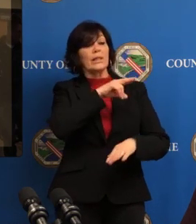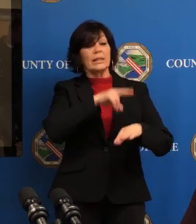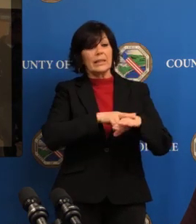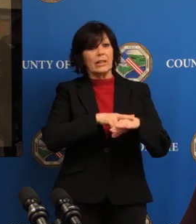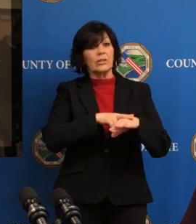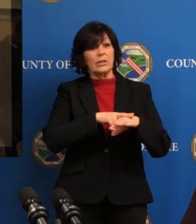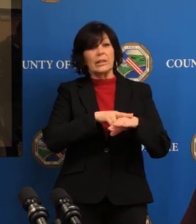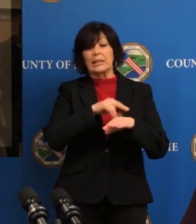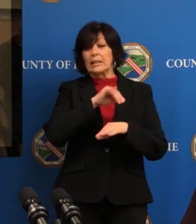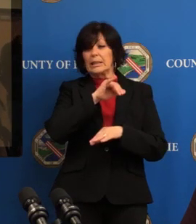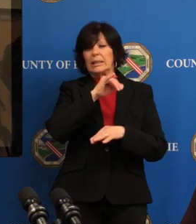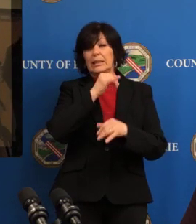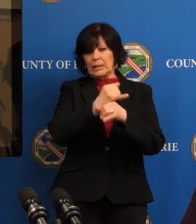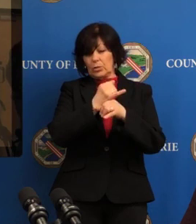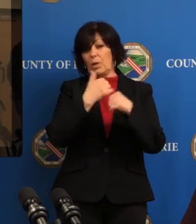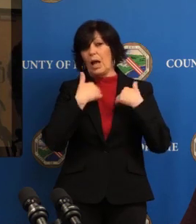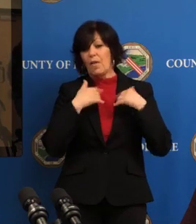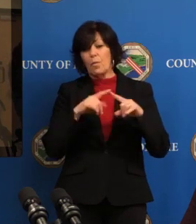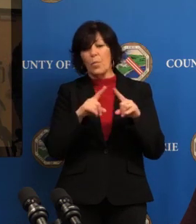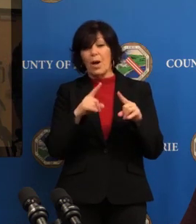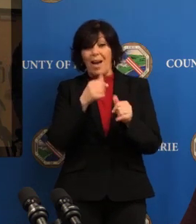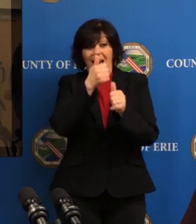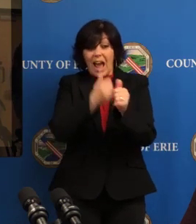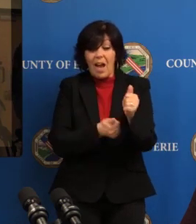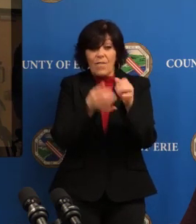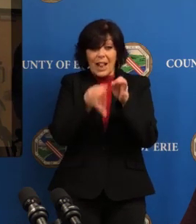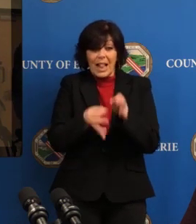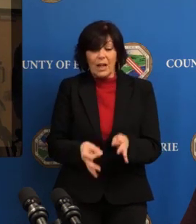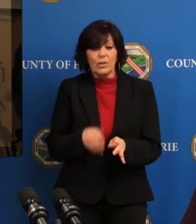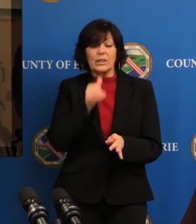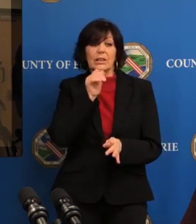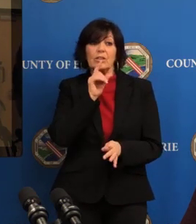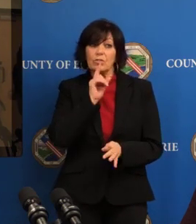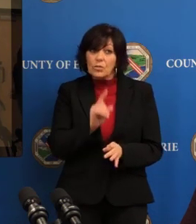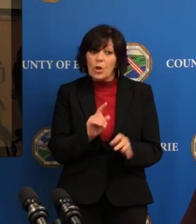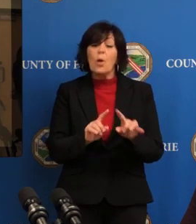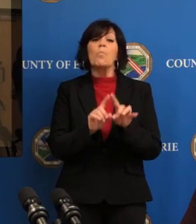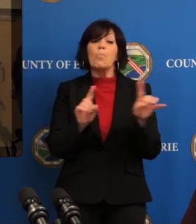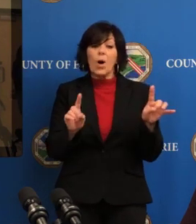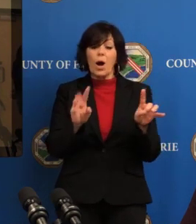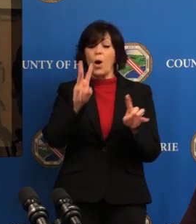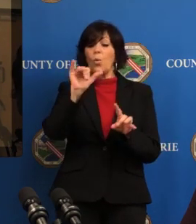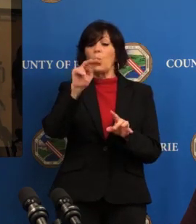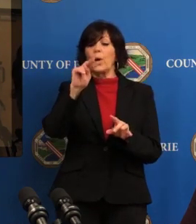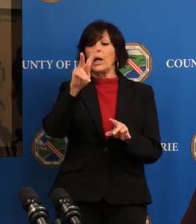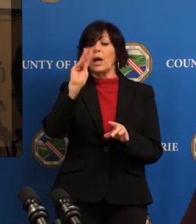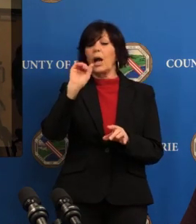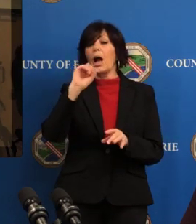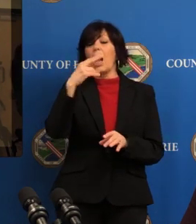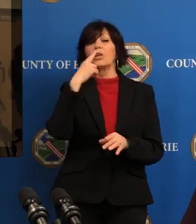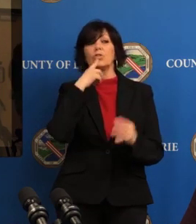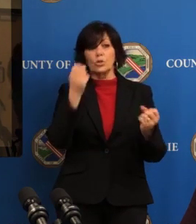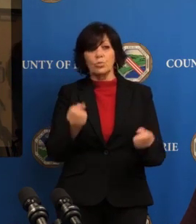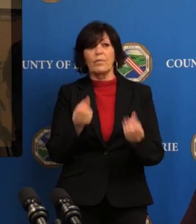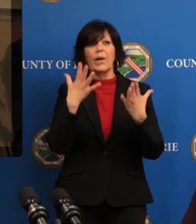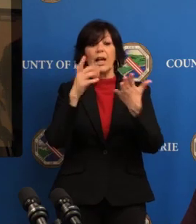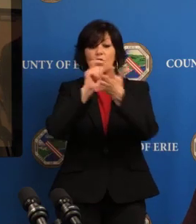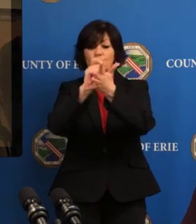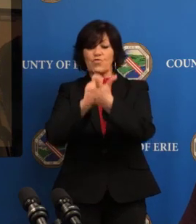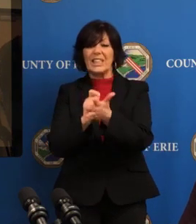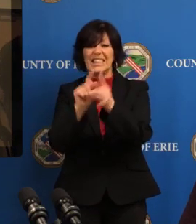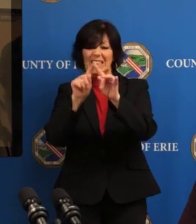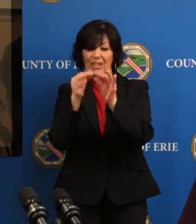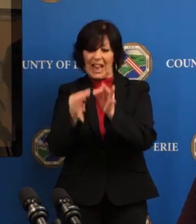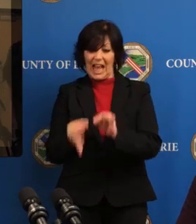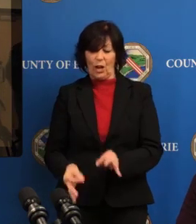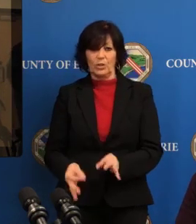does, but they may not be available for every language at any one time. But WinCosh is providing it in written form, so for